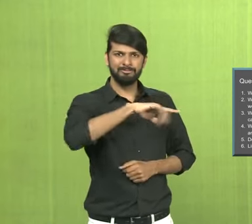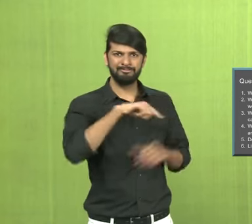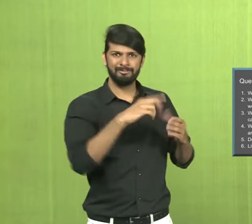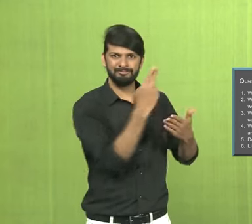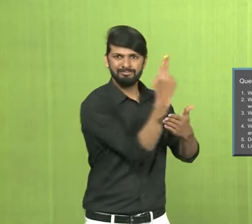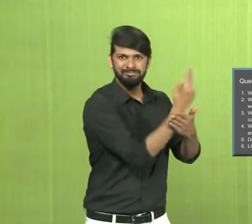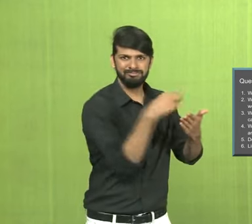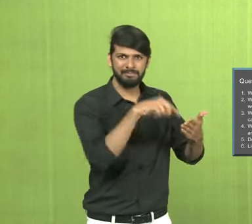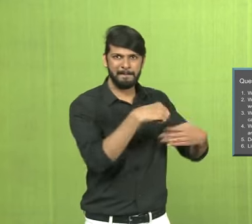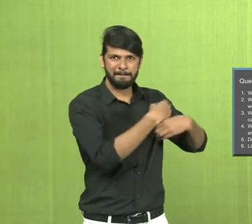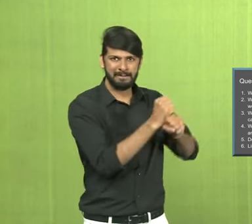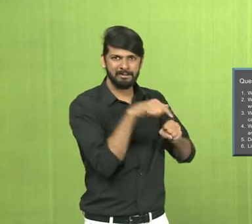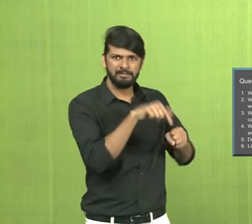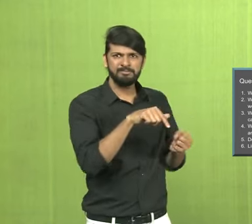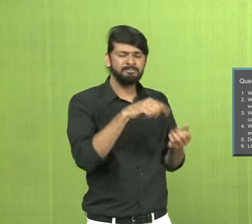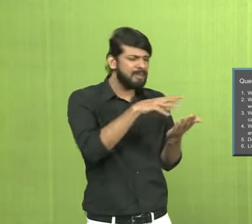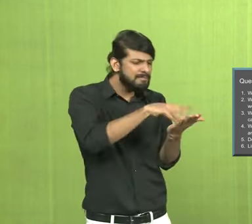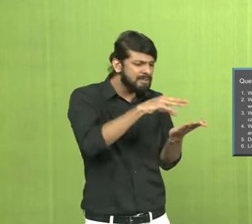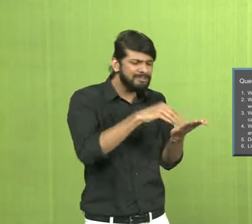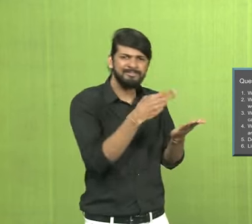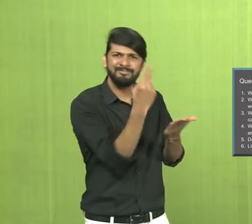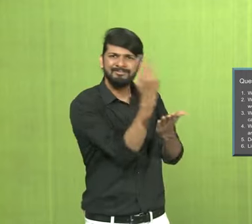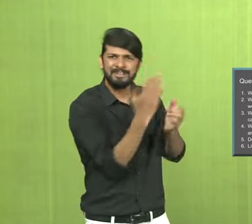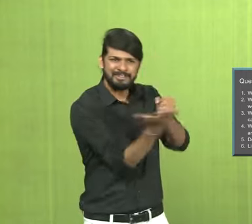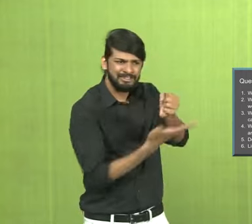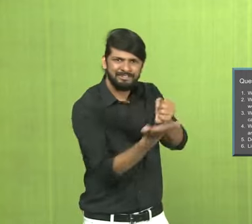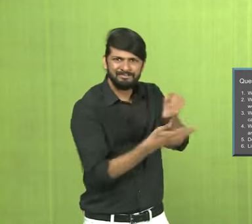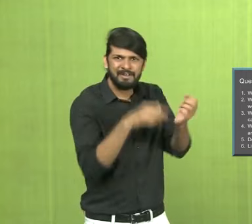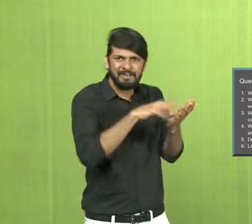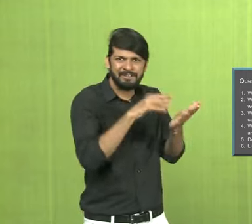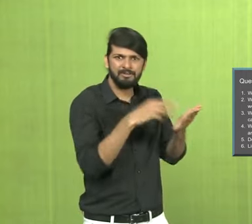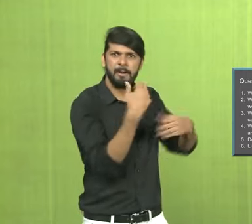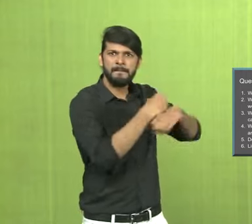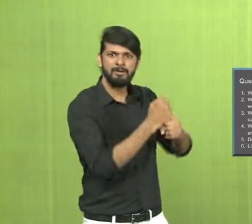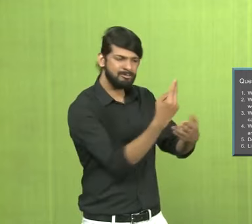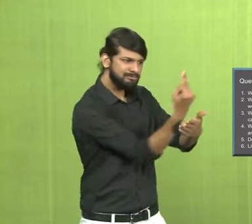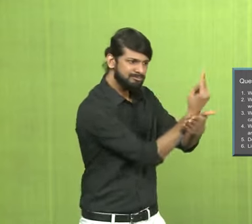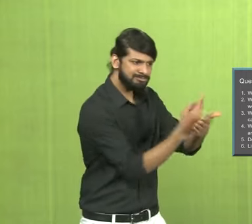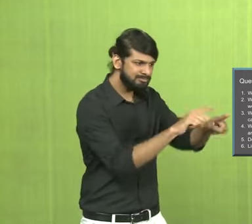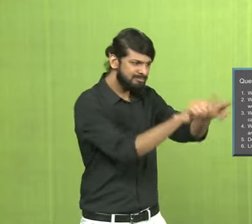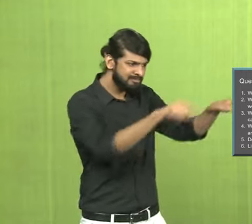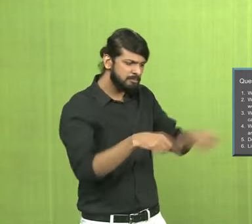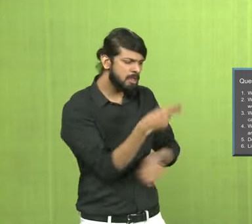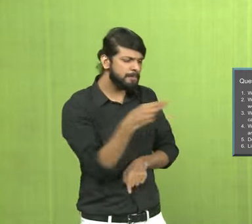Question number 3. What is the Varli painting made to celebrate paddy harvest